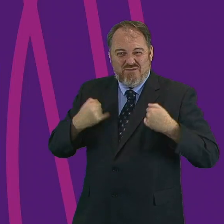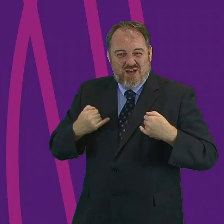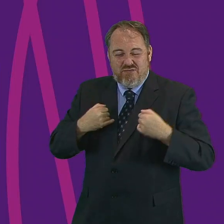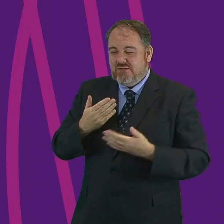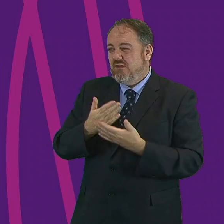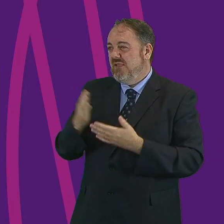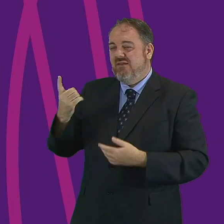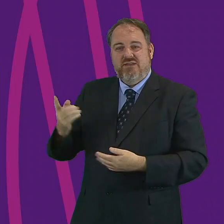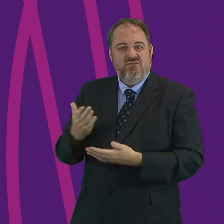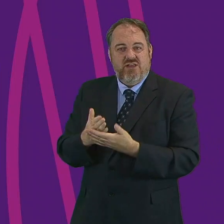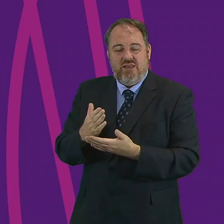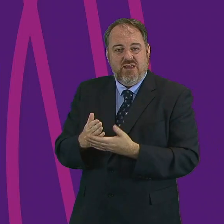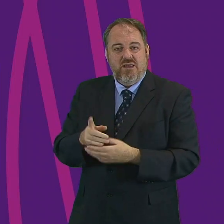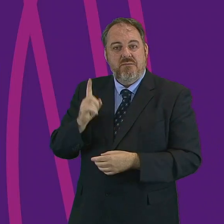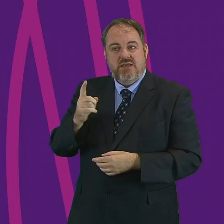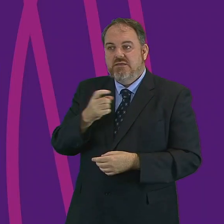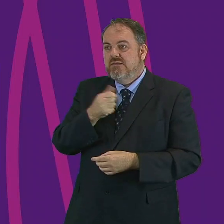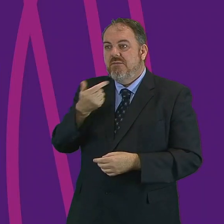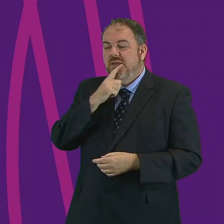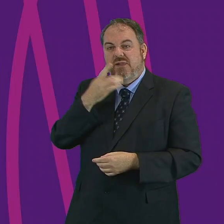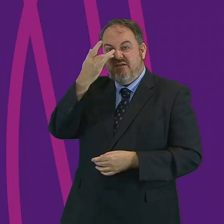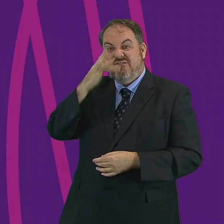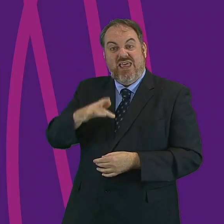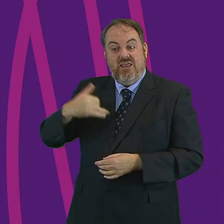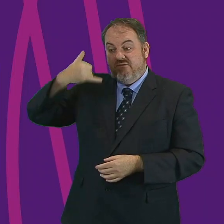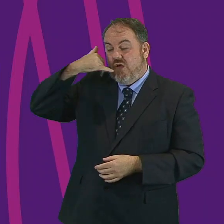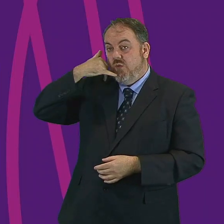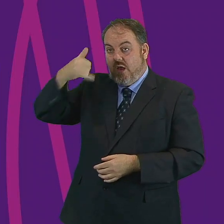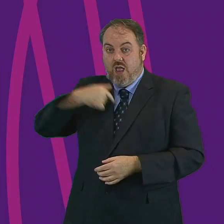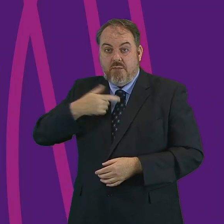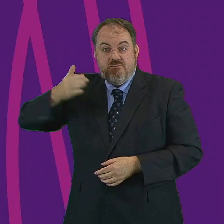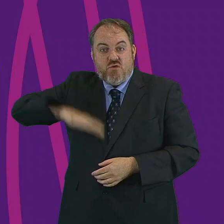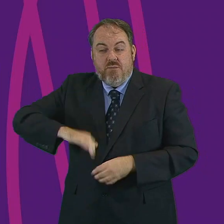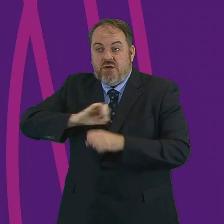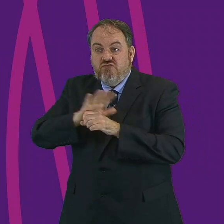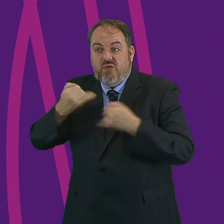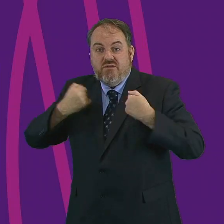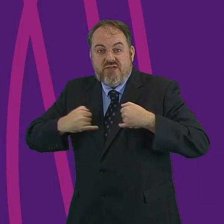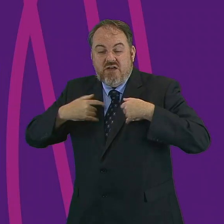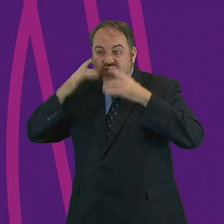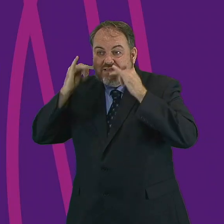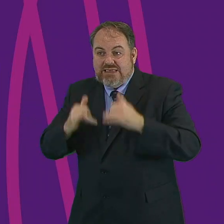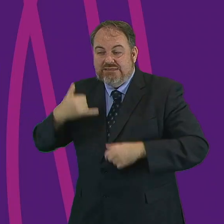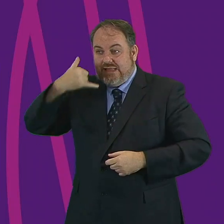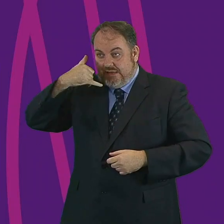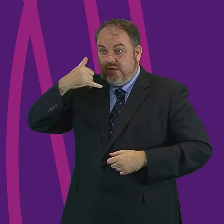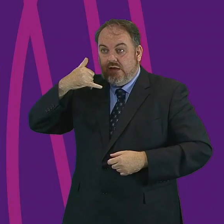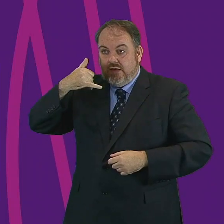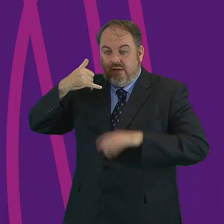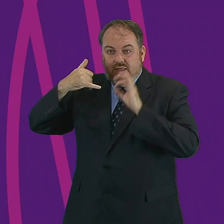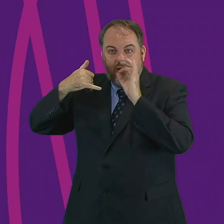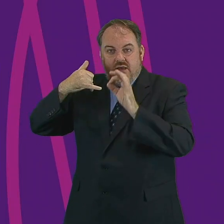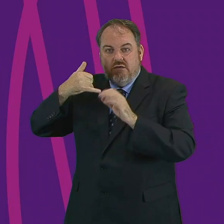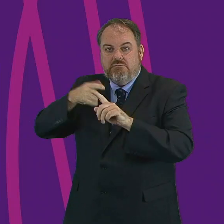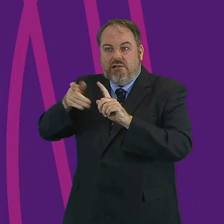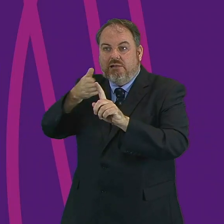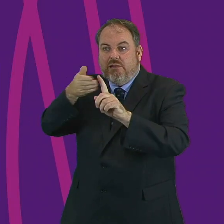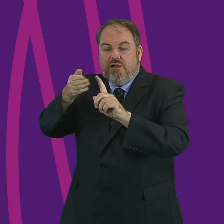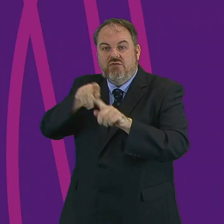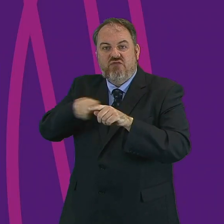business interruption insurance claims, which removes a major roadblock and gives Scottish firms and the thousands of jobs they support